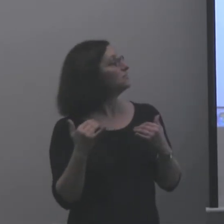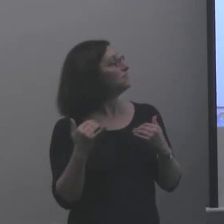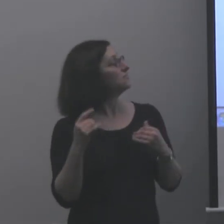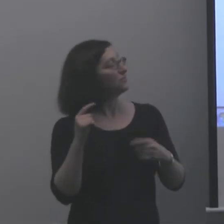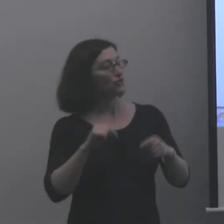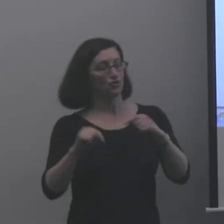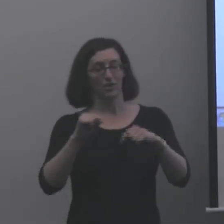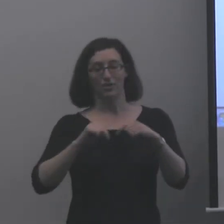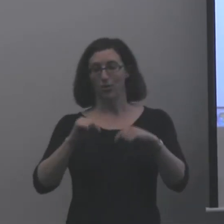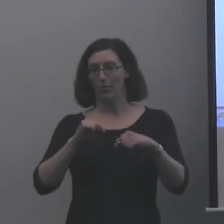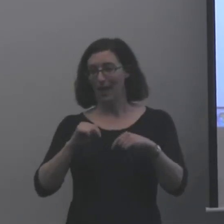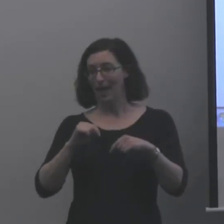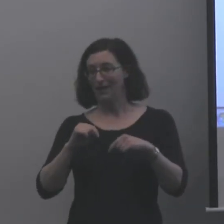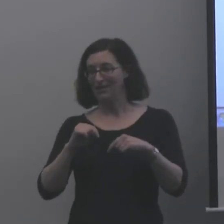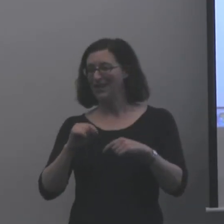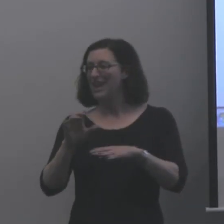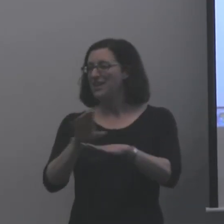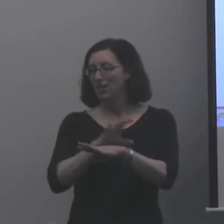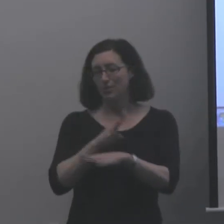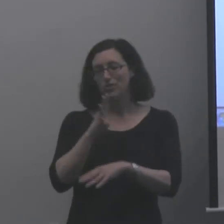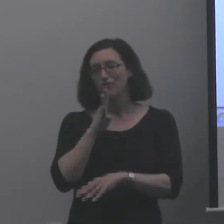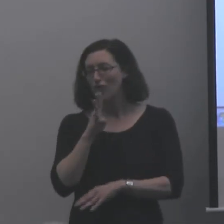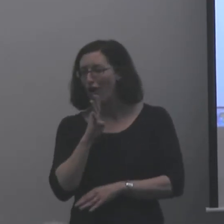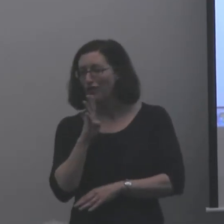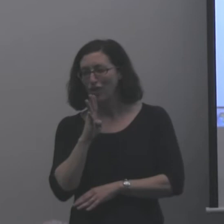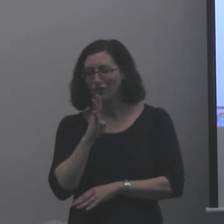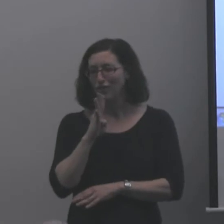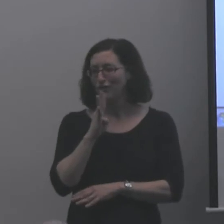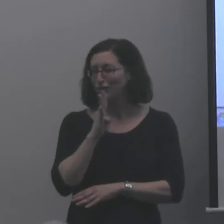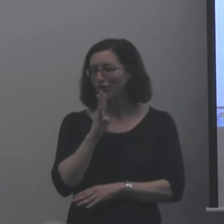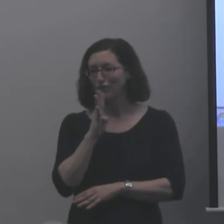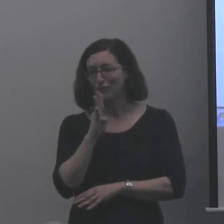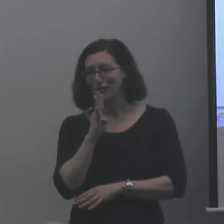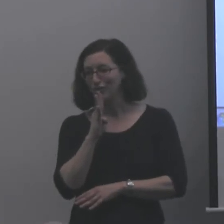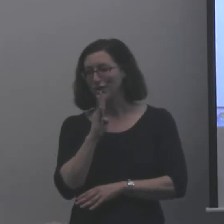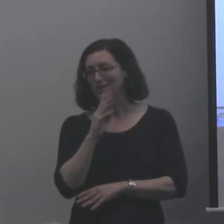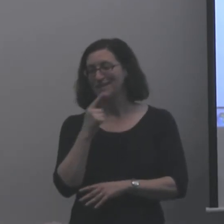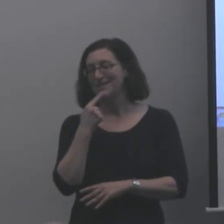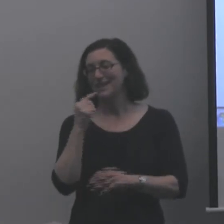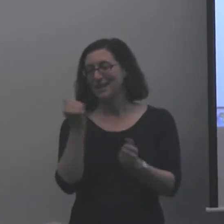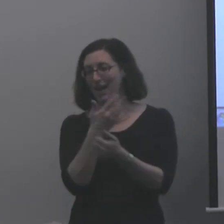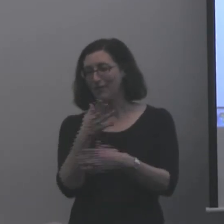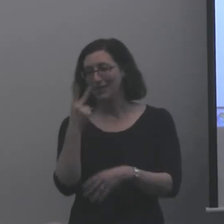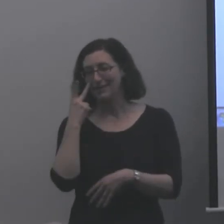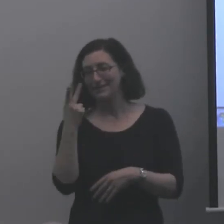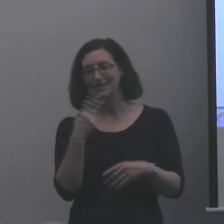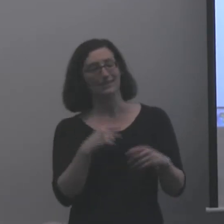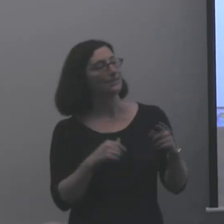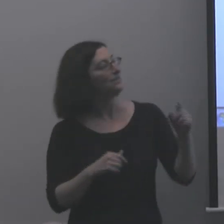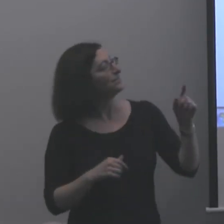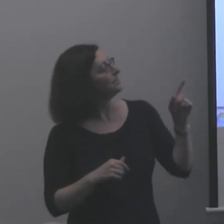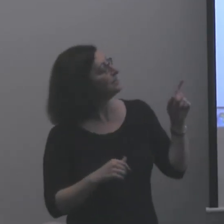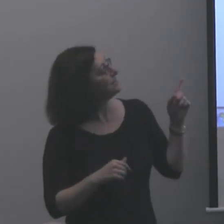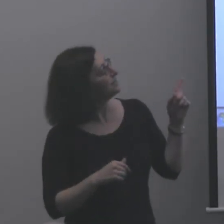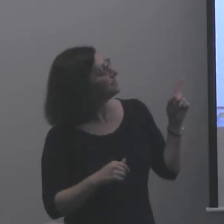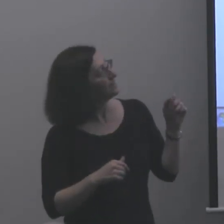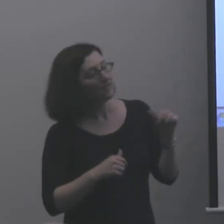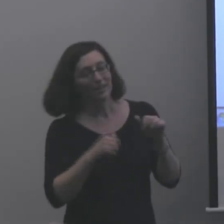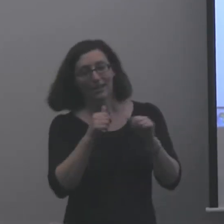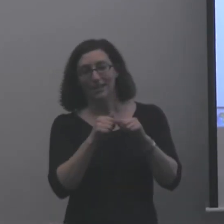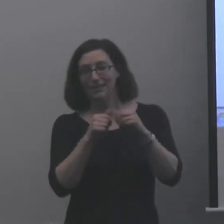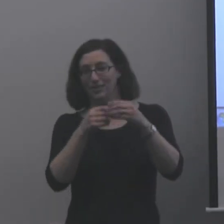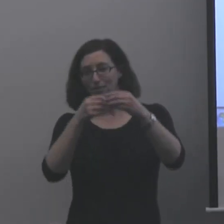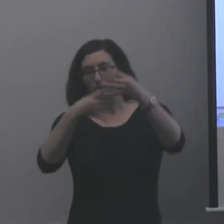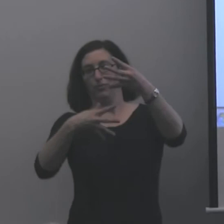control, new window, new incognito, escape, menu bar, leave, Alt Shift F, menu to move, software, new tab,